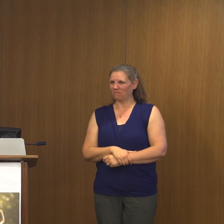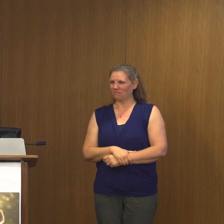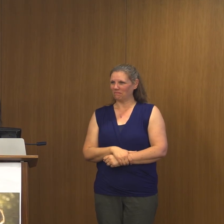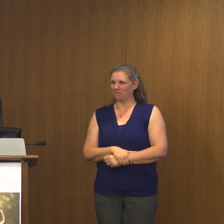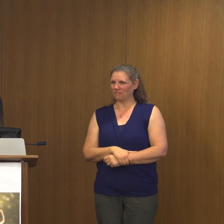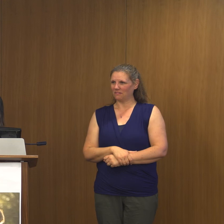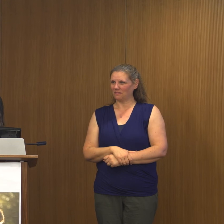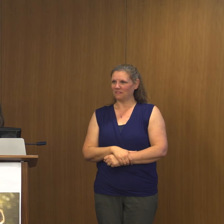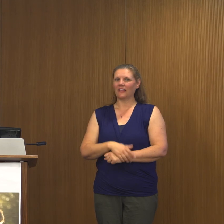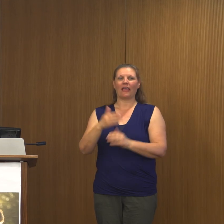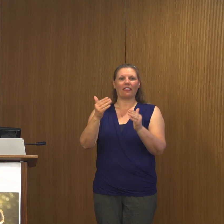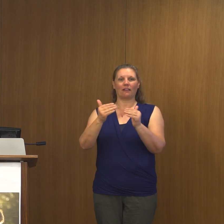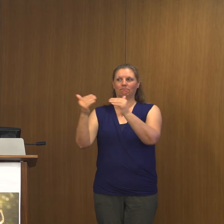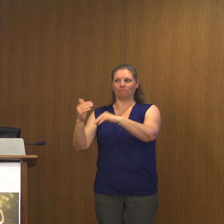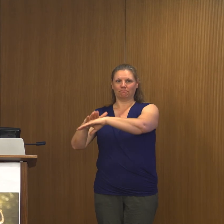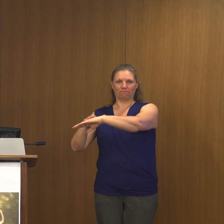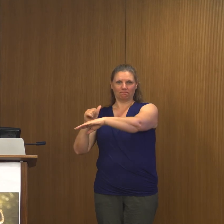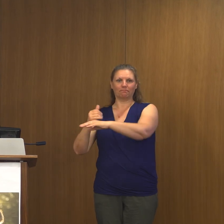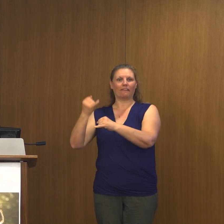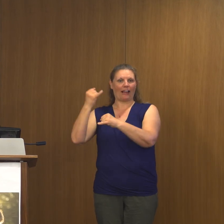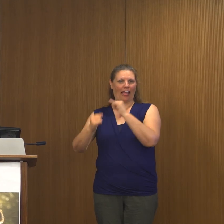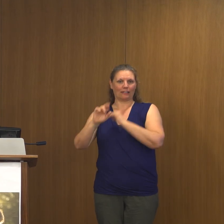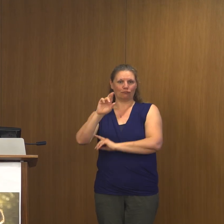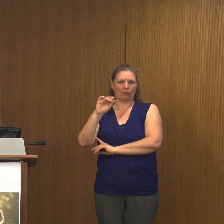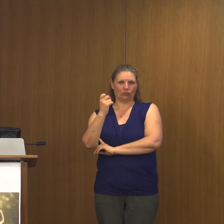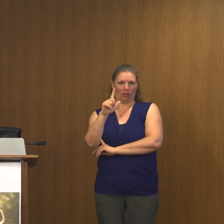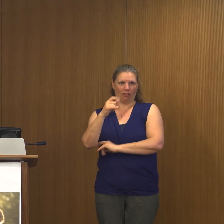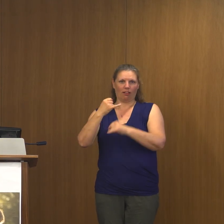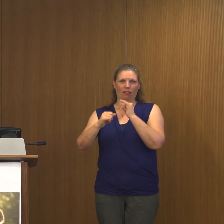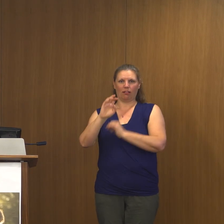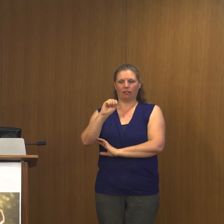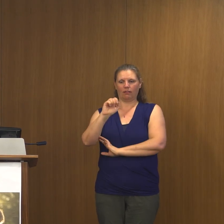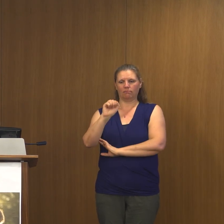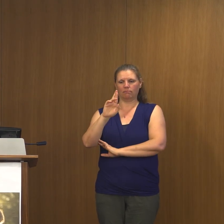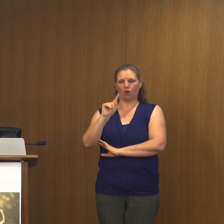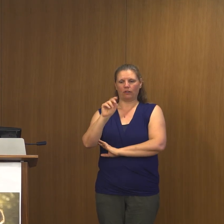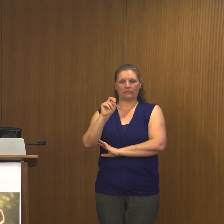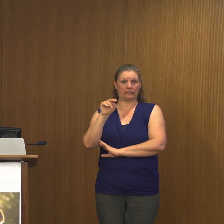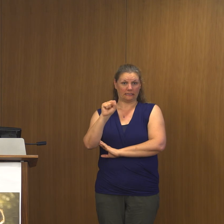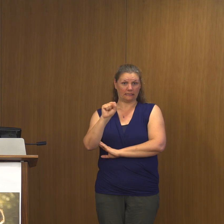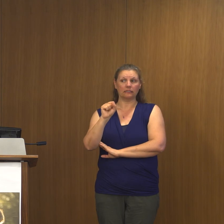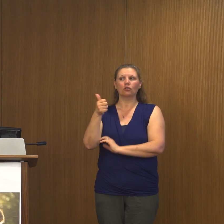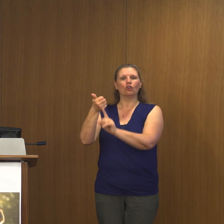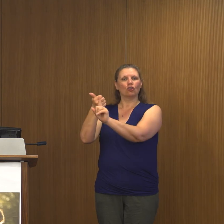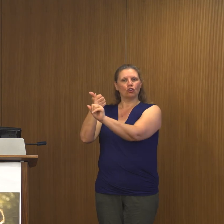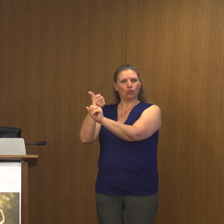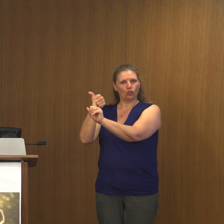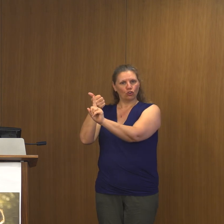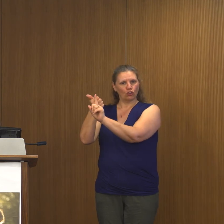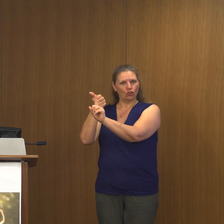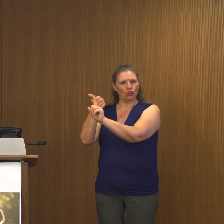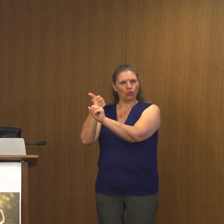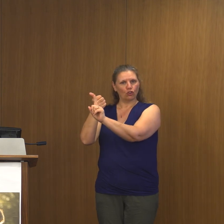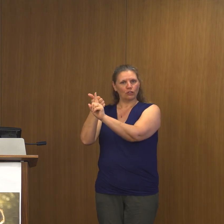our last panelist, Rachel Martins. Rachel is a parent as well. Like, this is the